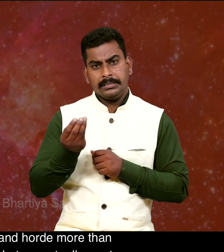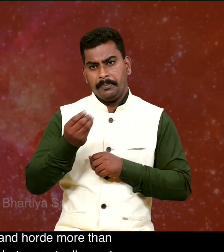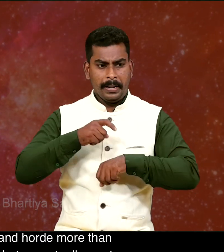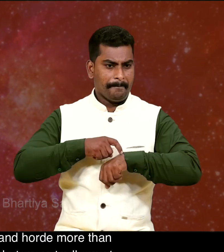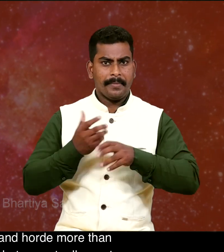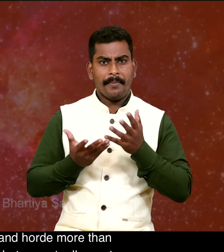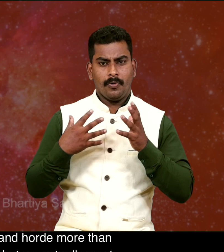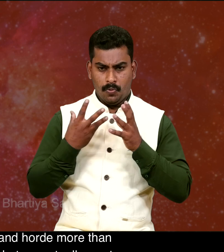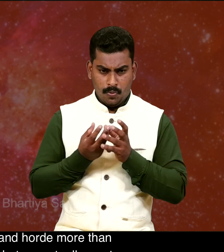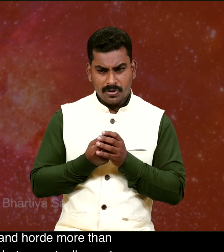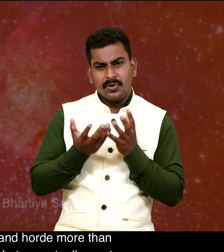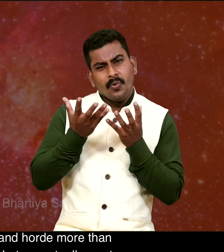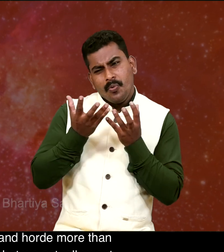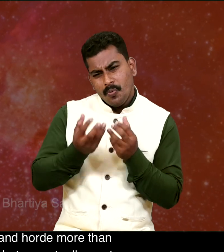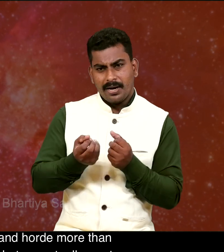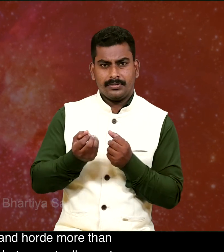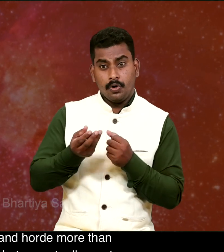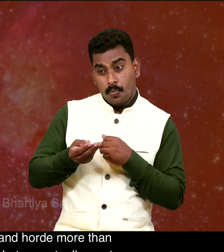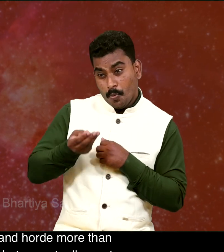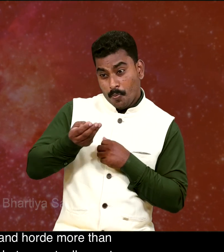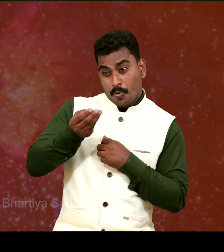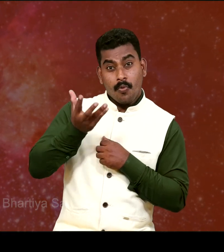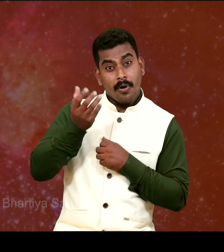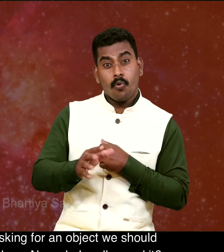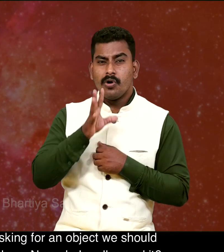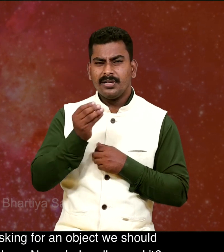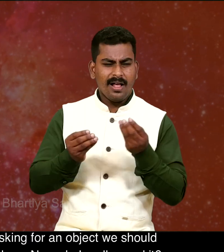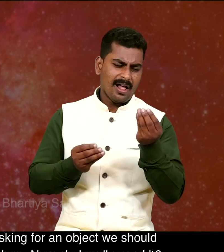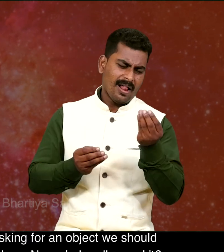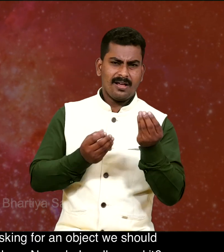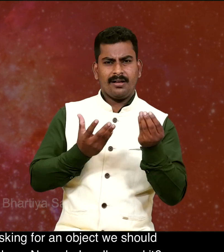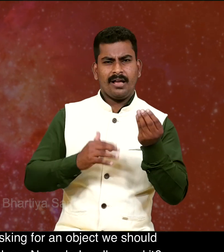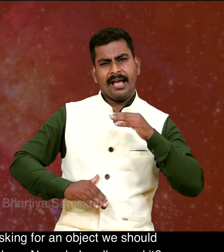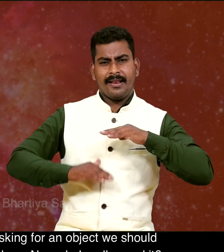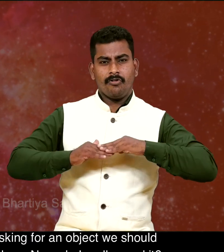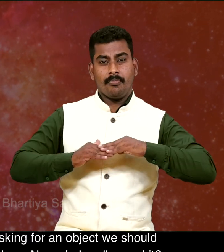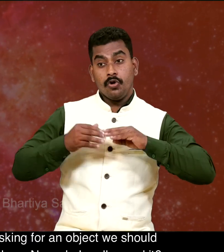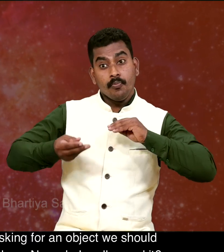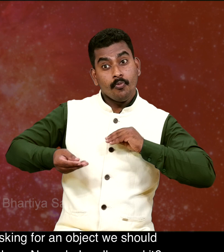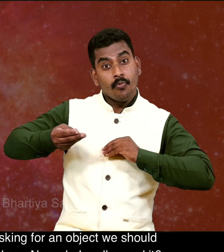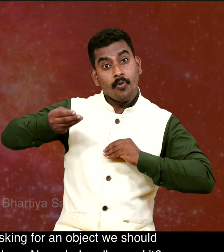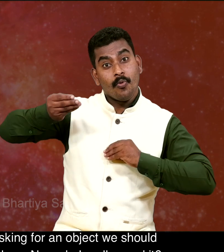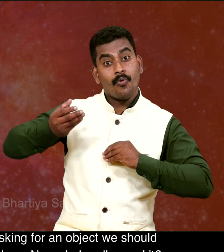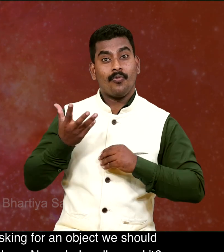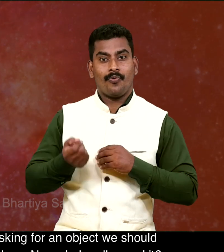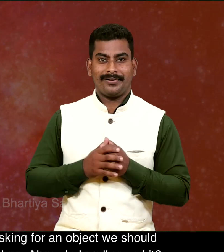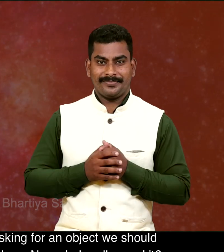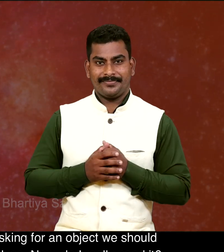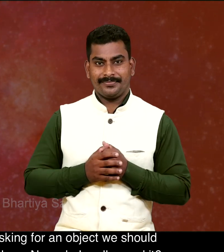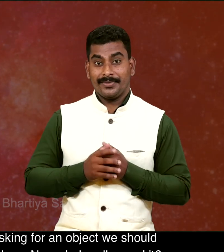what we actually want. Before asking for an object, we should ask ourselves,